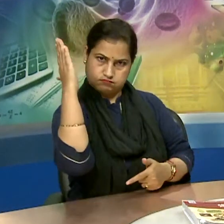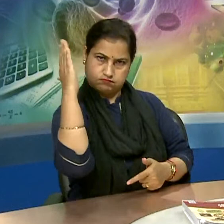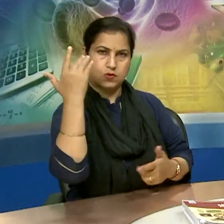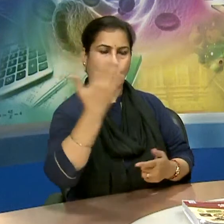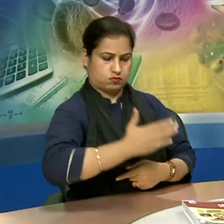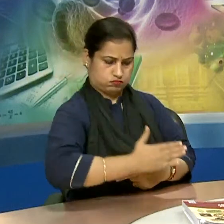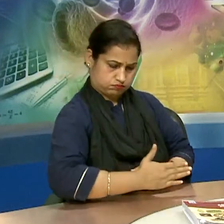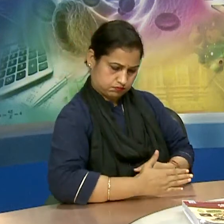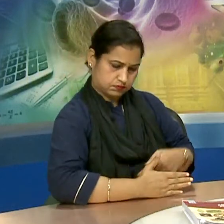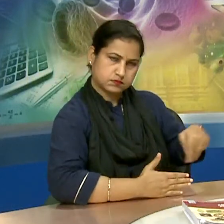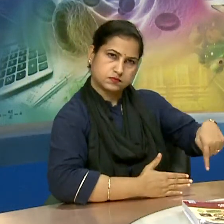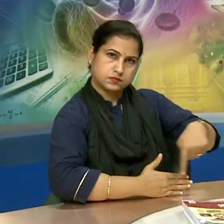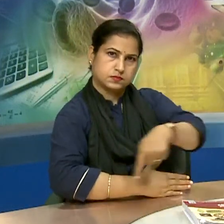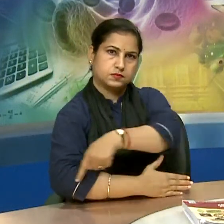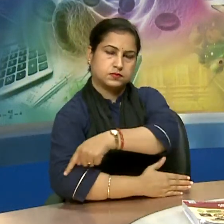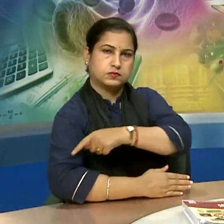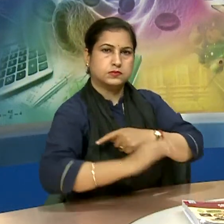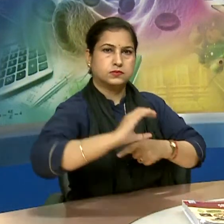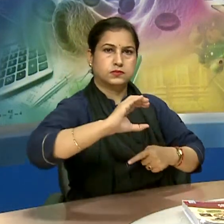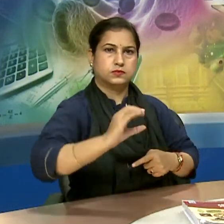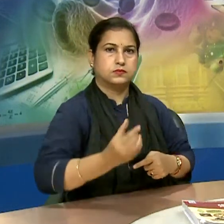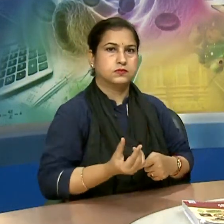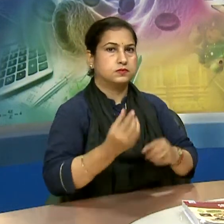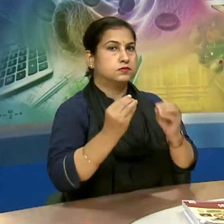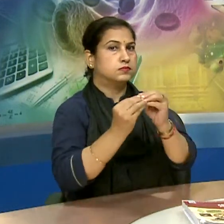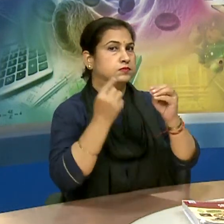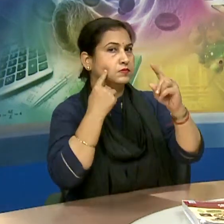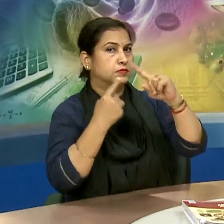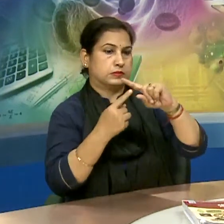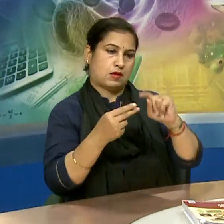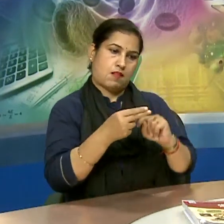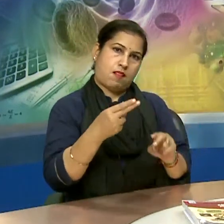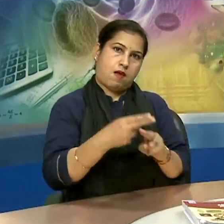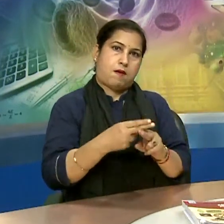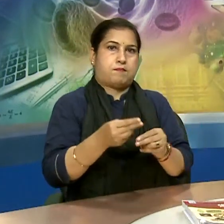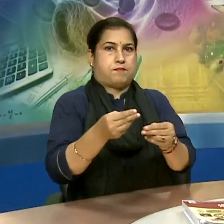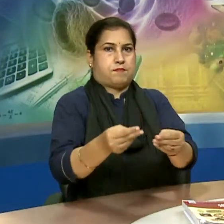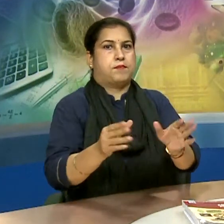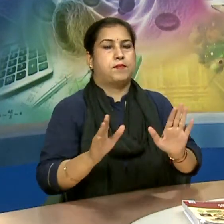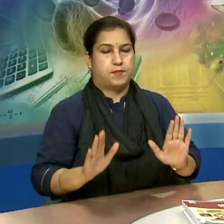That is known as cubit.